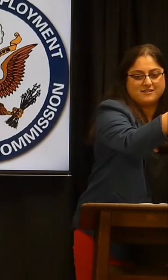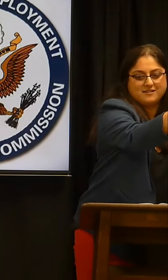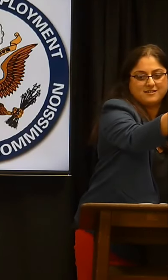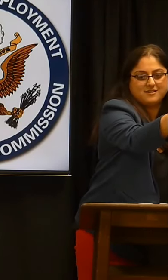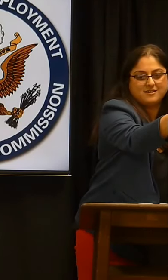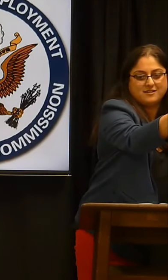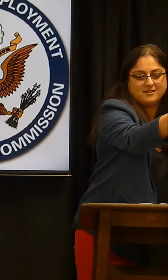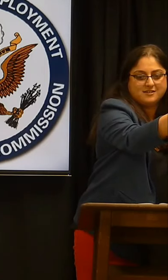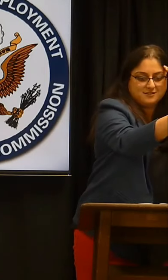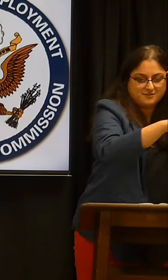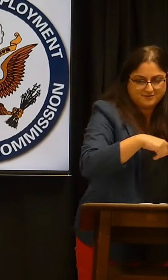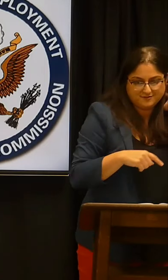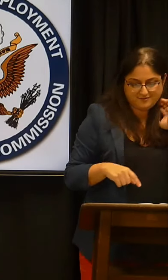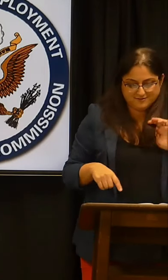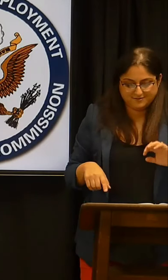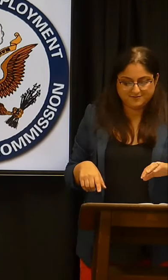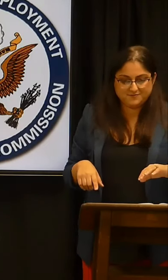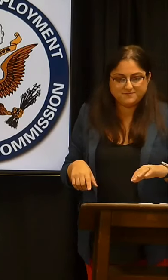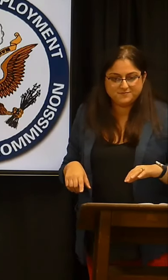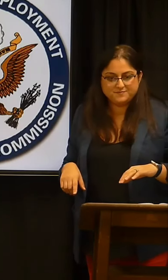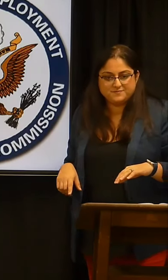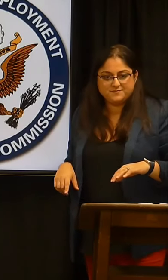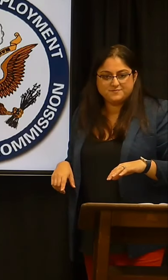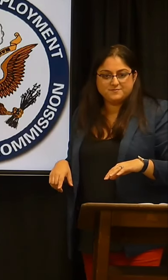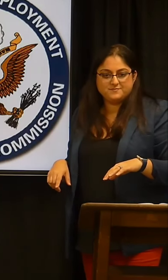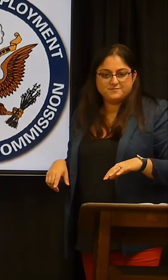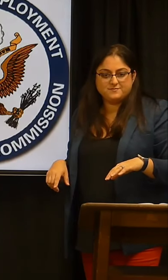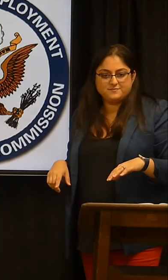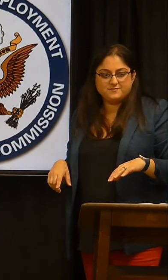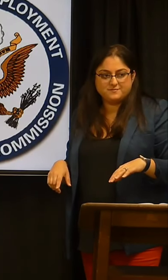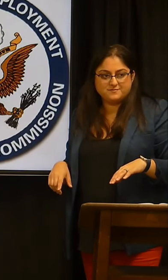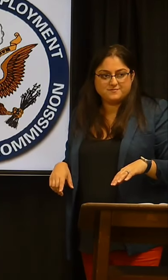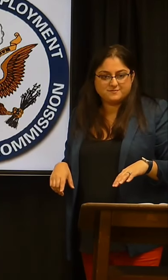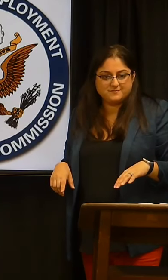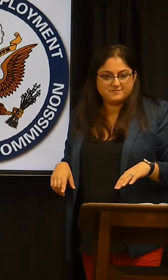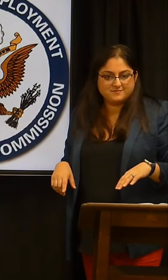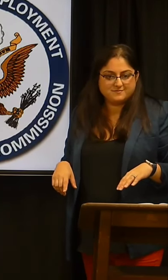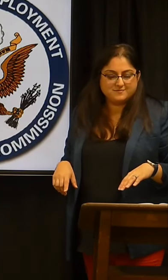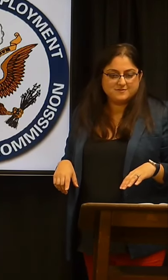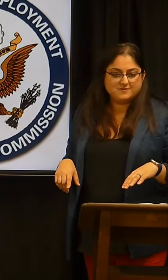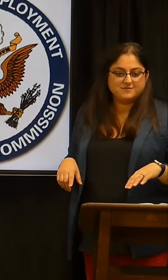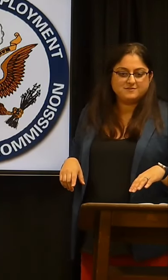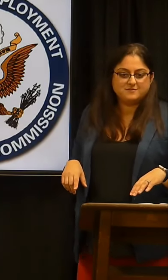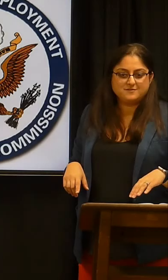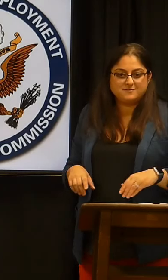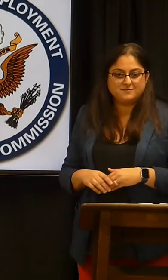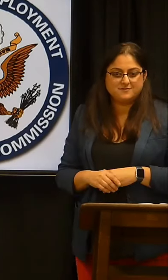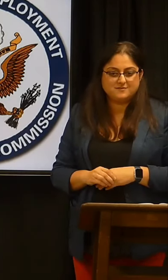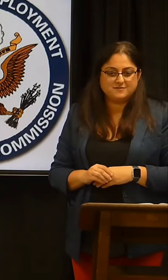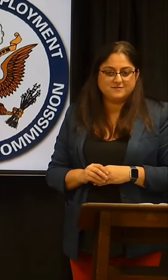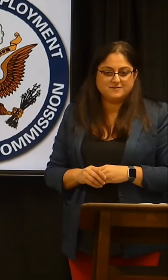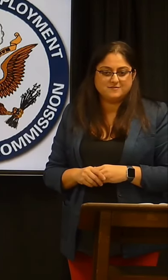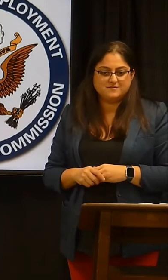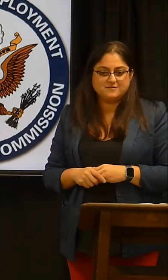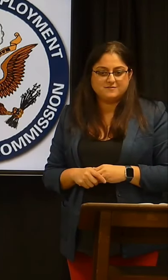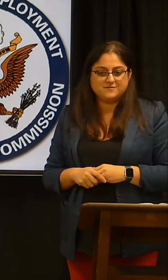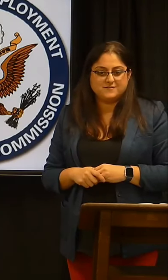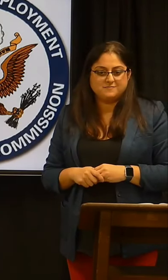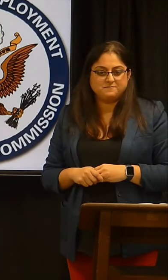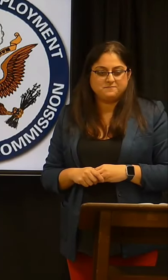So if okay, I got it. So if discrimination happens and you kind of file within the agency, like with EEO or whatever, and then later you get terminated,